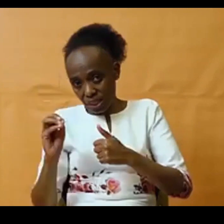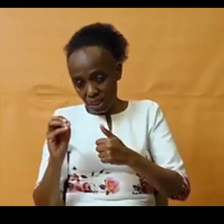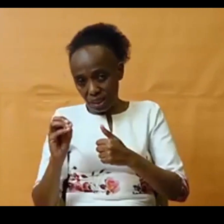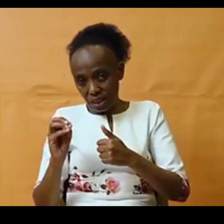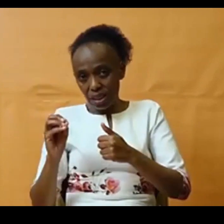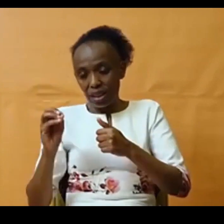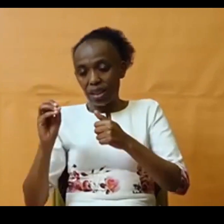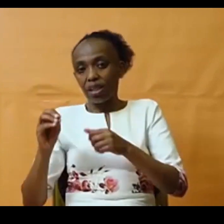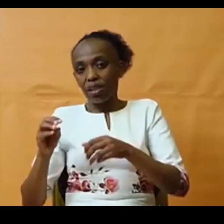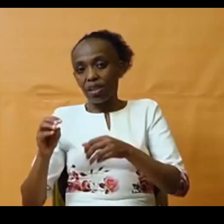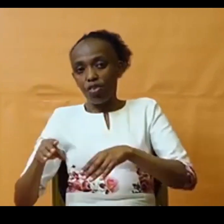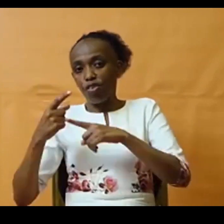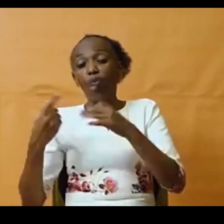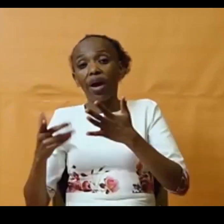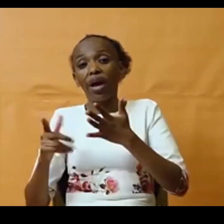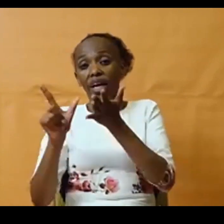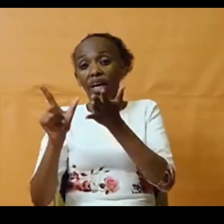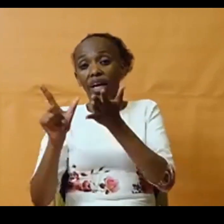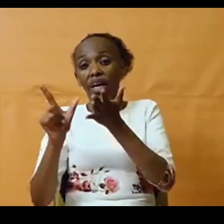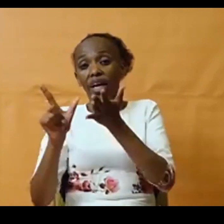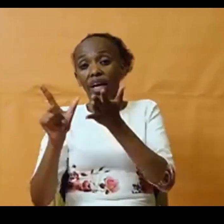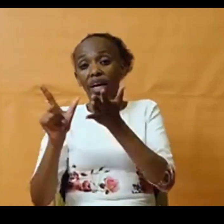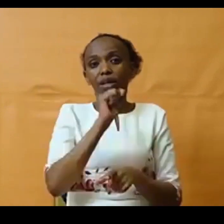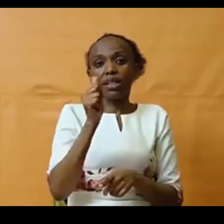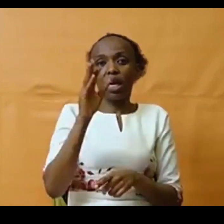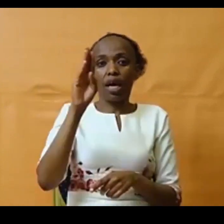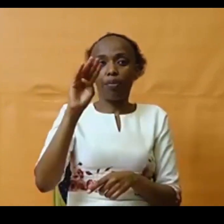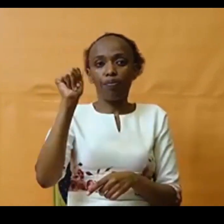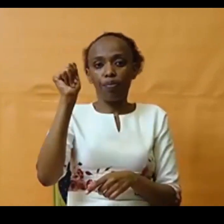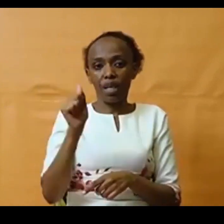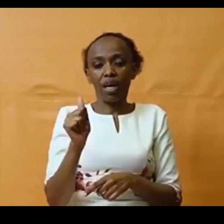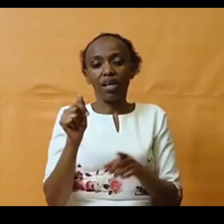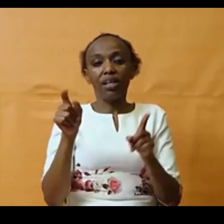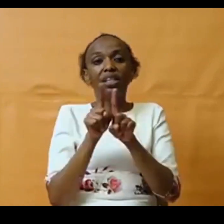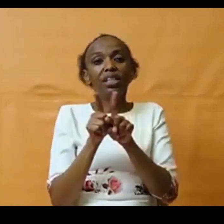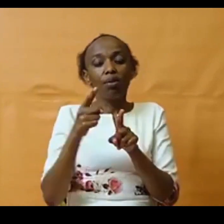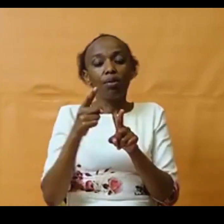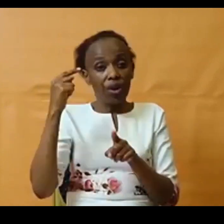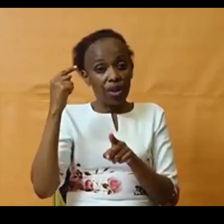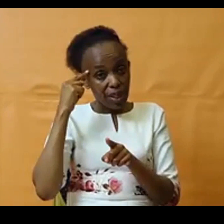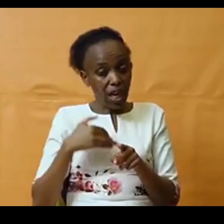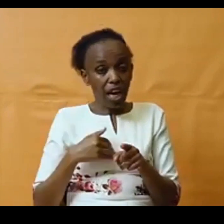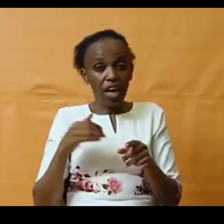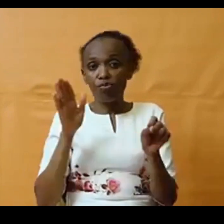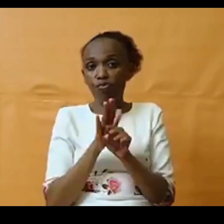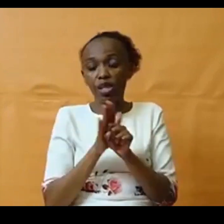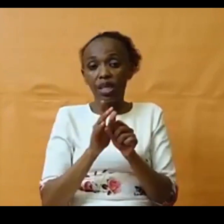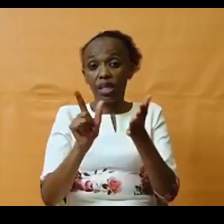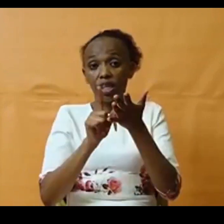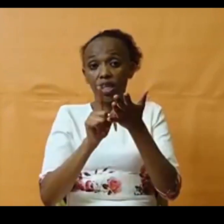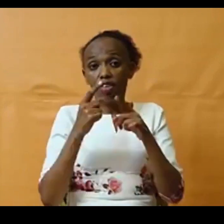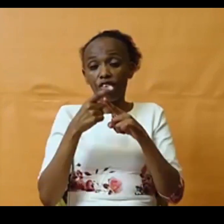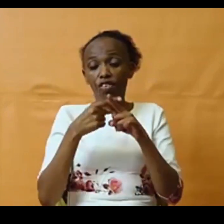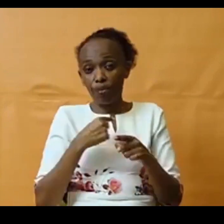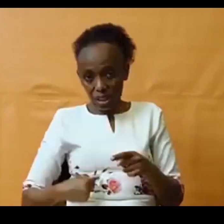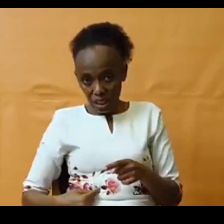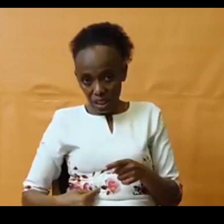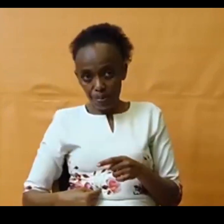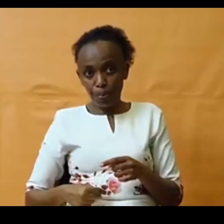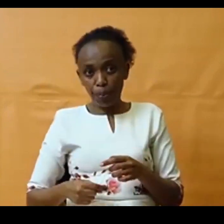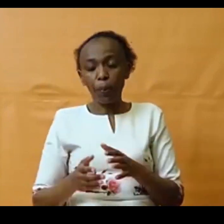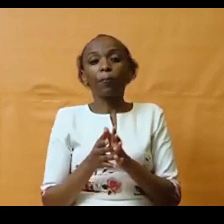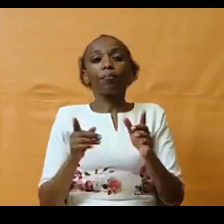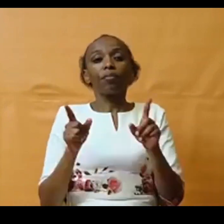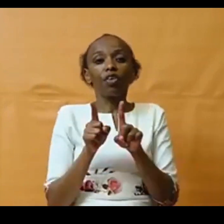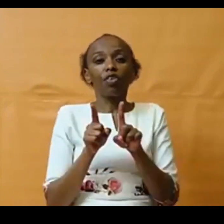China. Even Zambia, who we think has a lot of debt from China, multilateral finance is